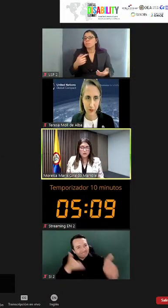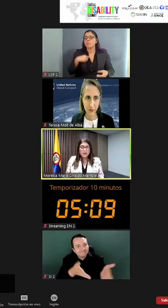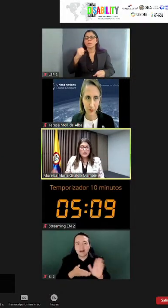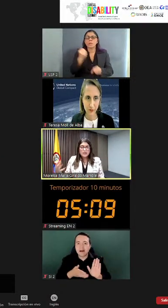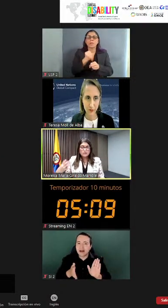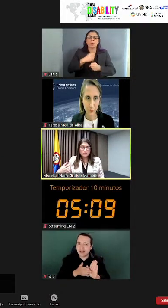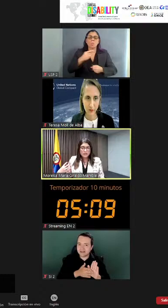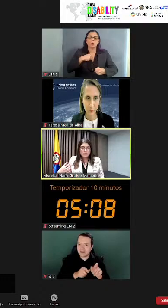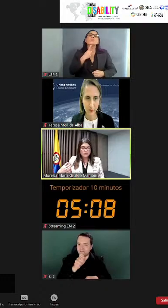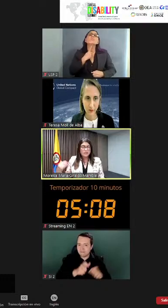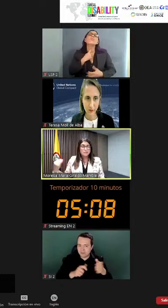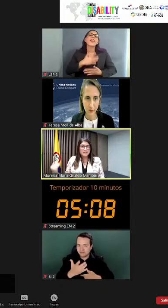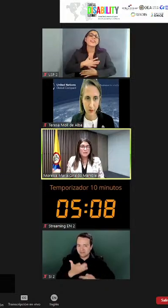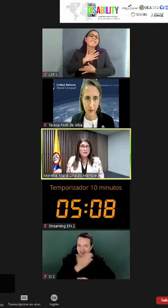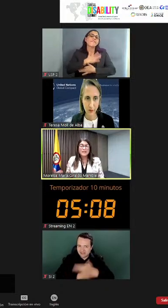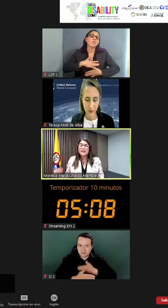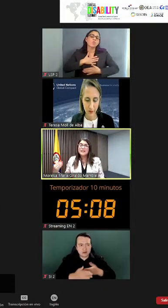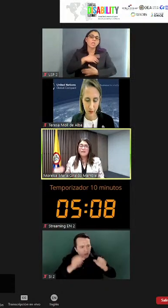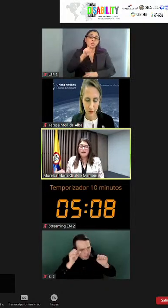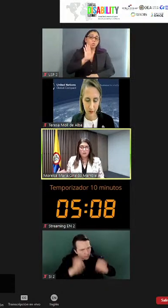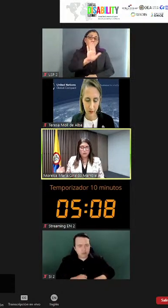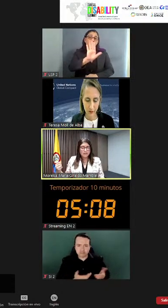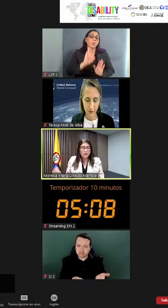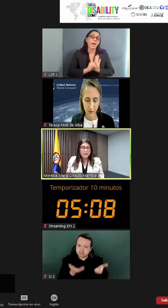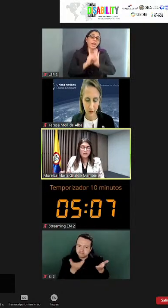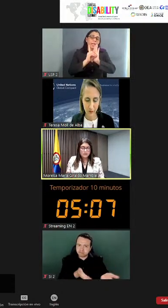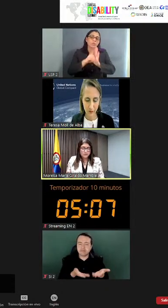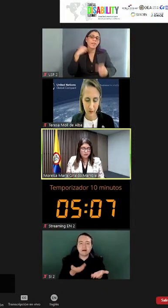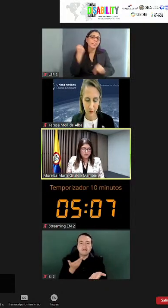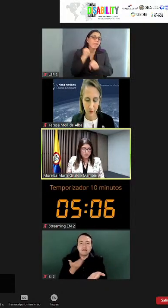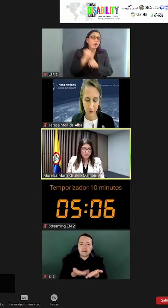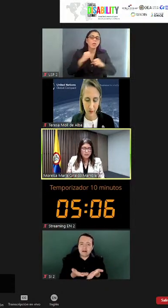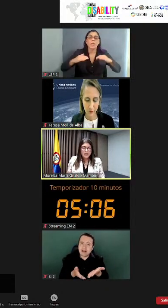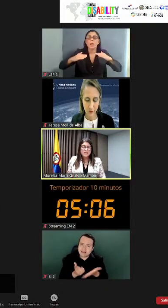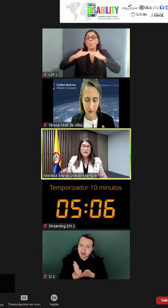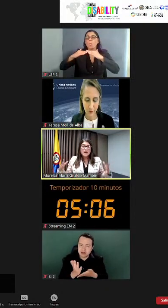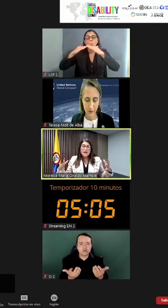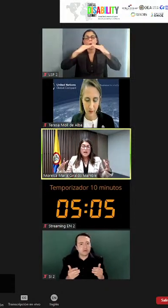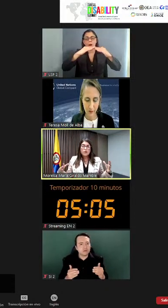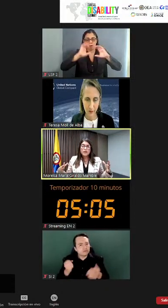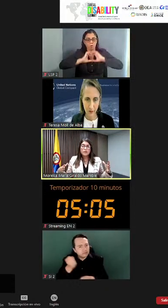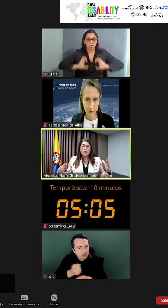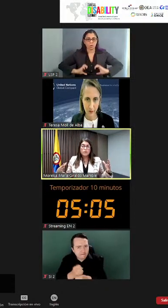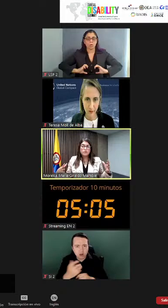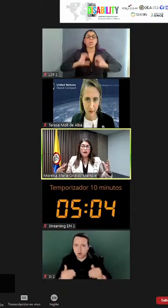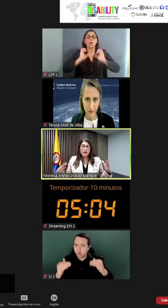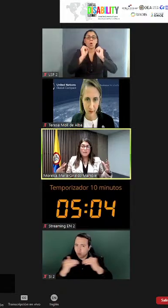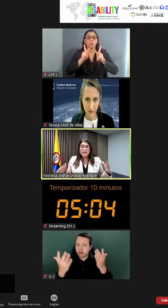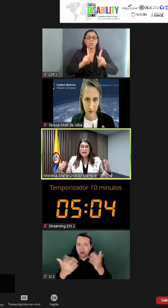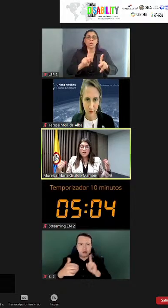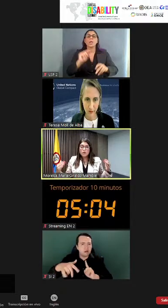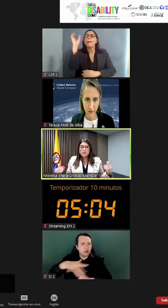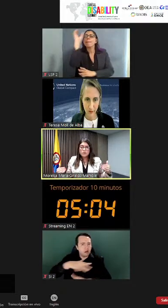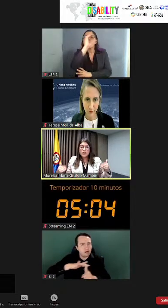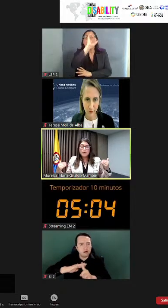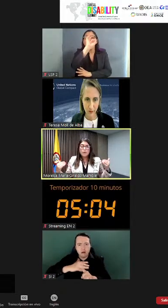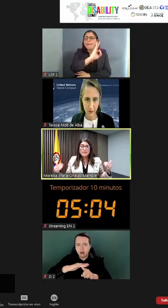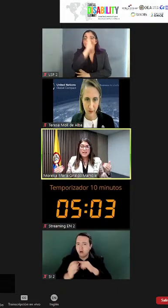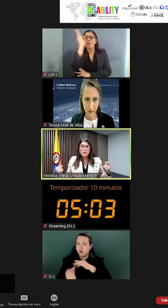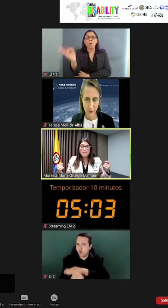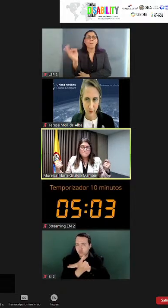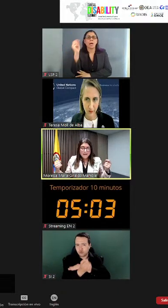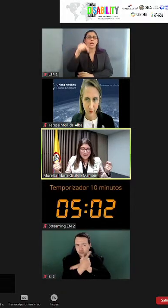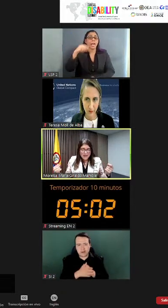disabilities so that they are in full exercise of the right especially equal conditions of work and